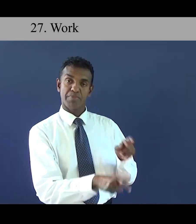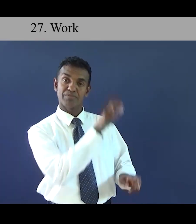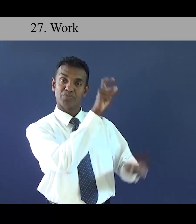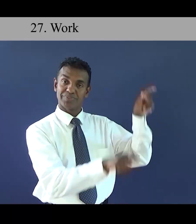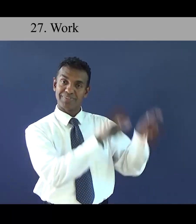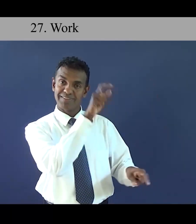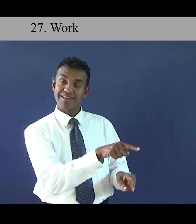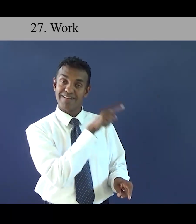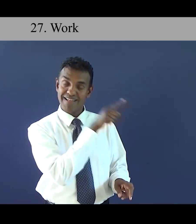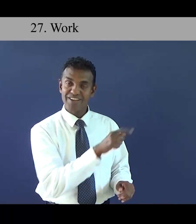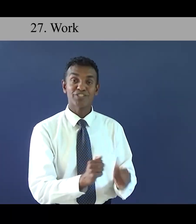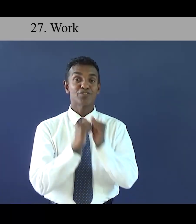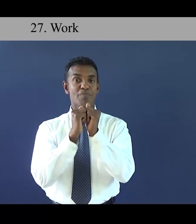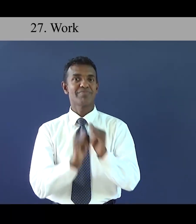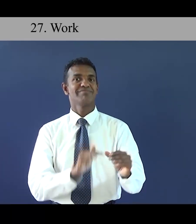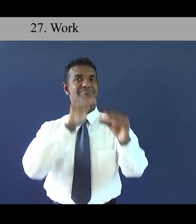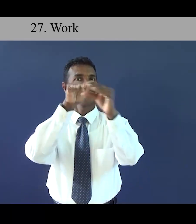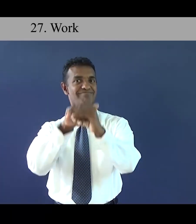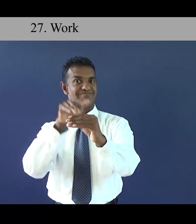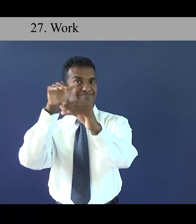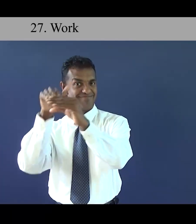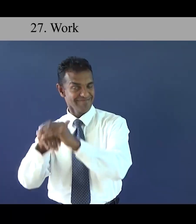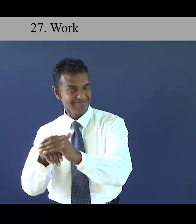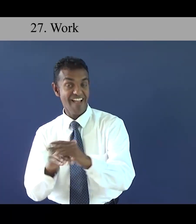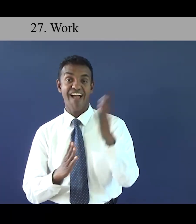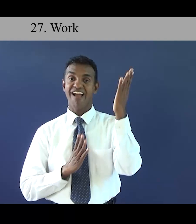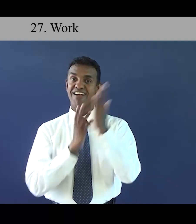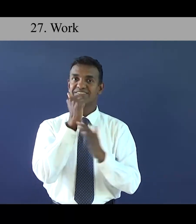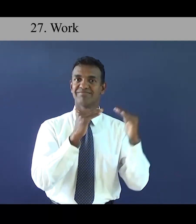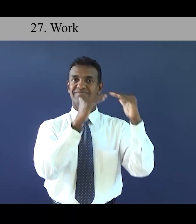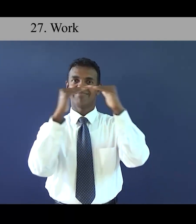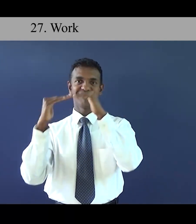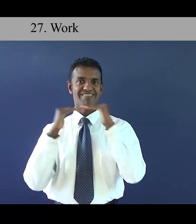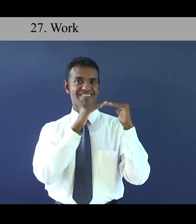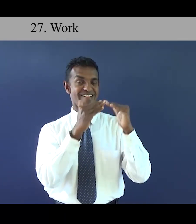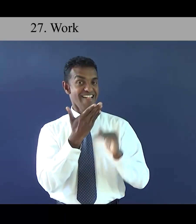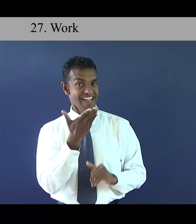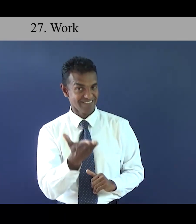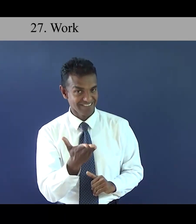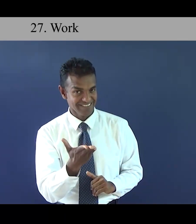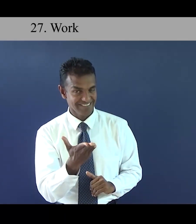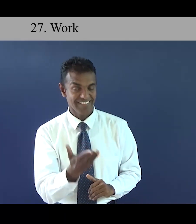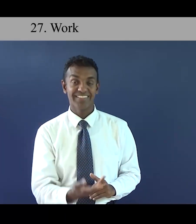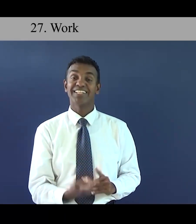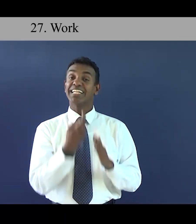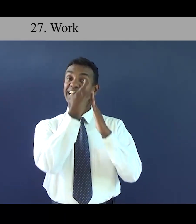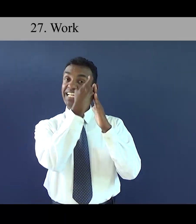making sure disabled people have equal job rights and